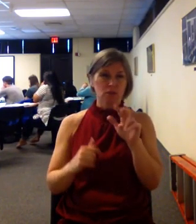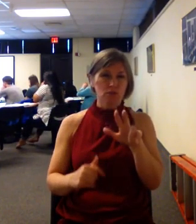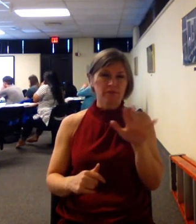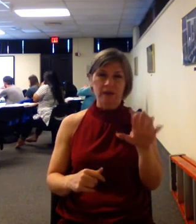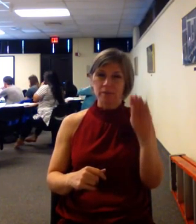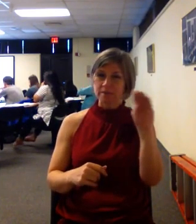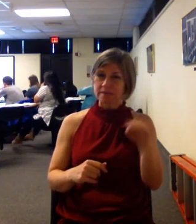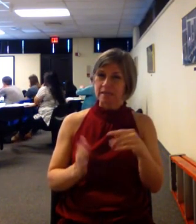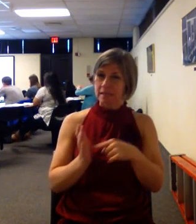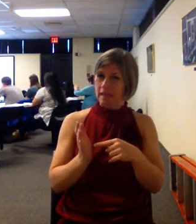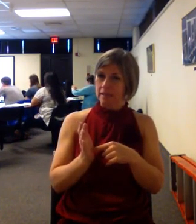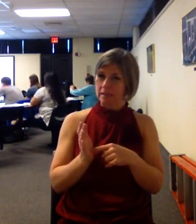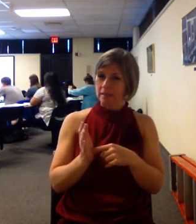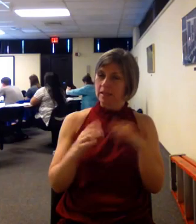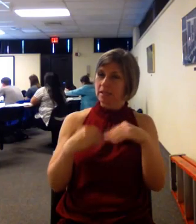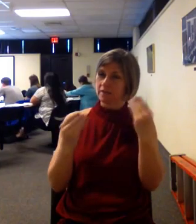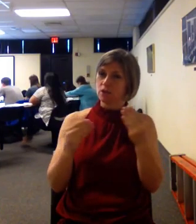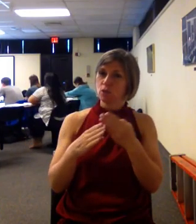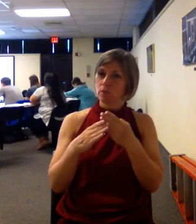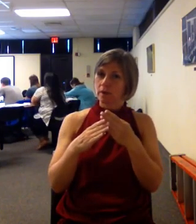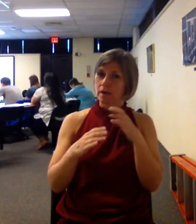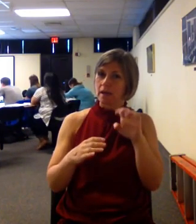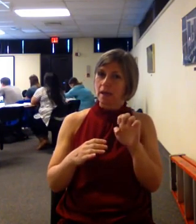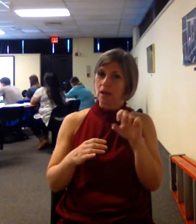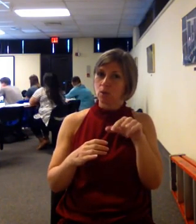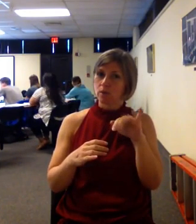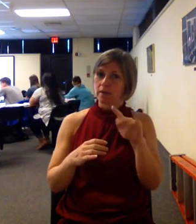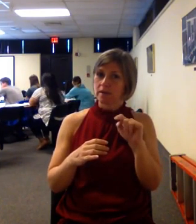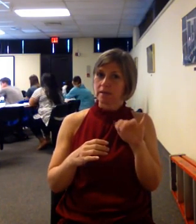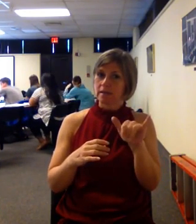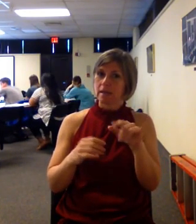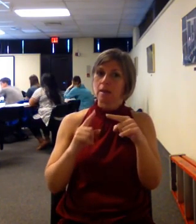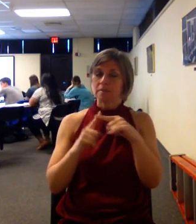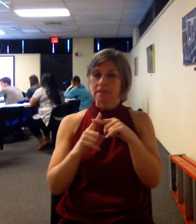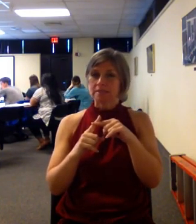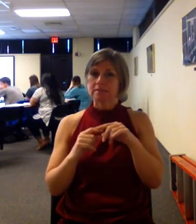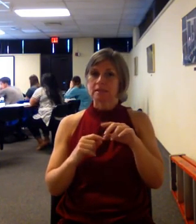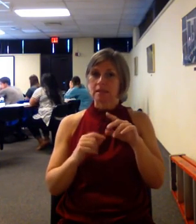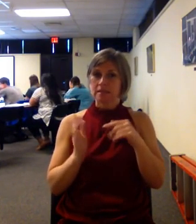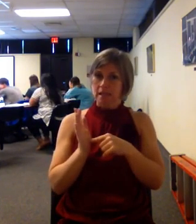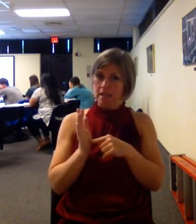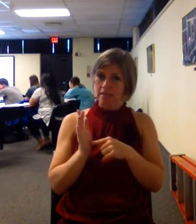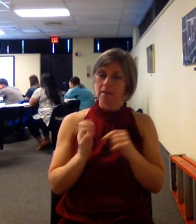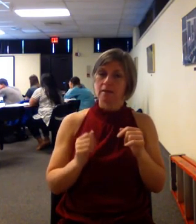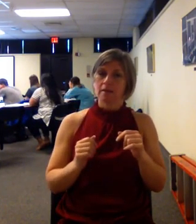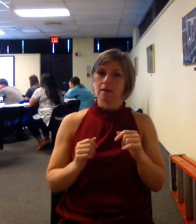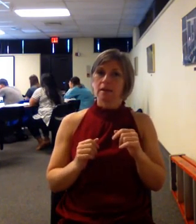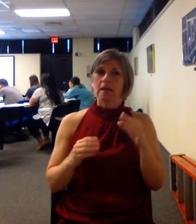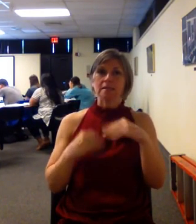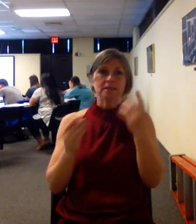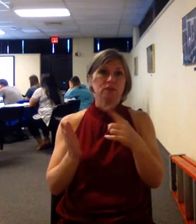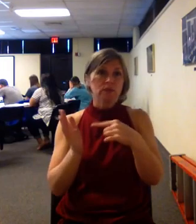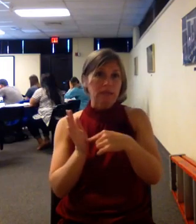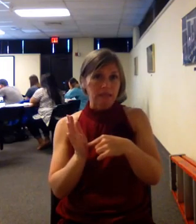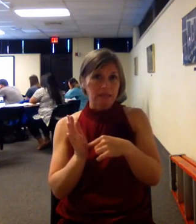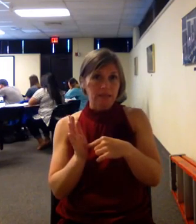basically giving you equity divided by equity plus debt. You don't have to worry about preferred. And he's giving you debt divided